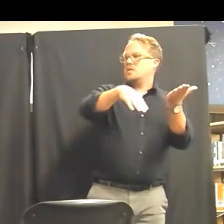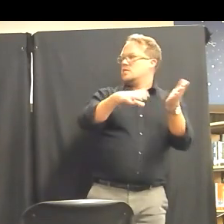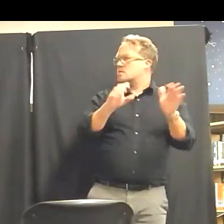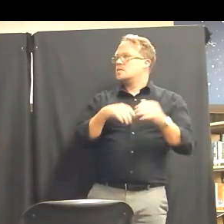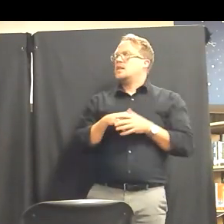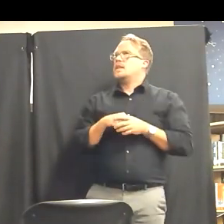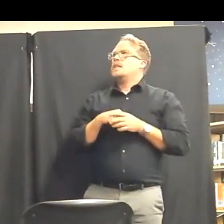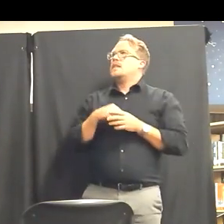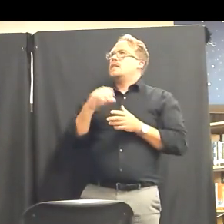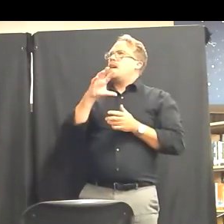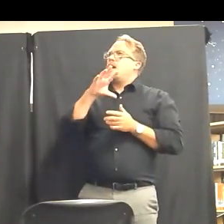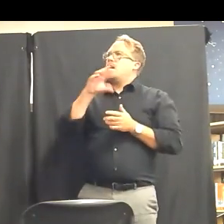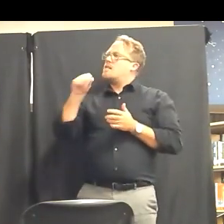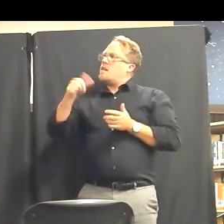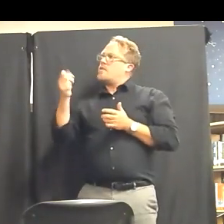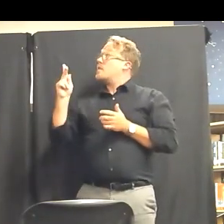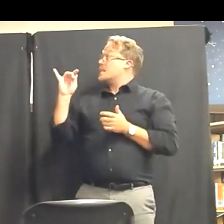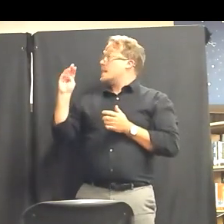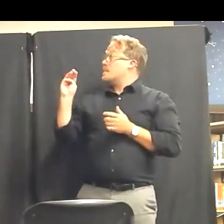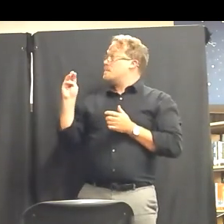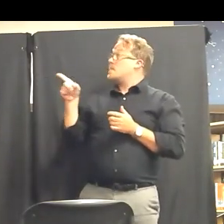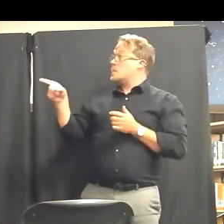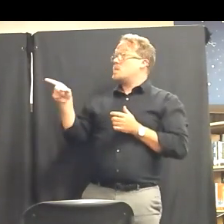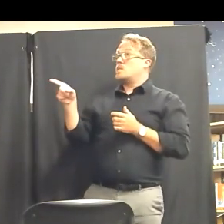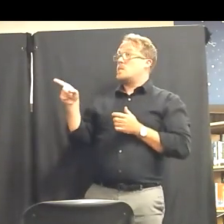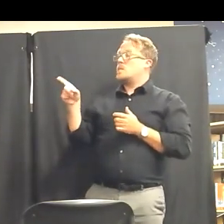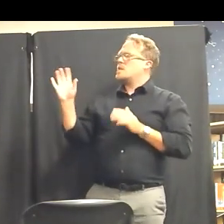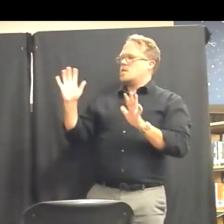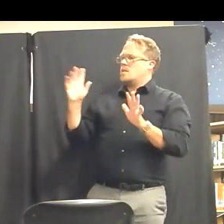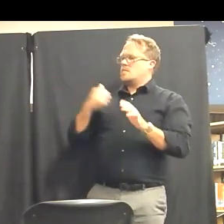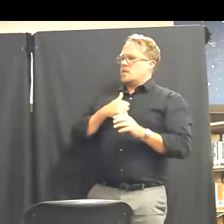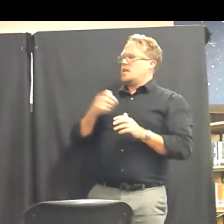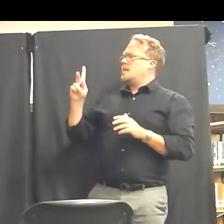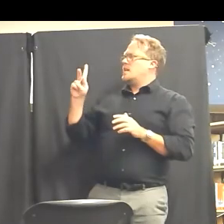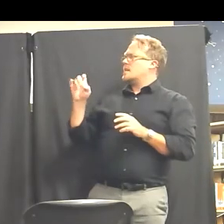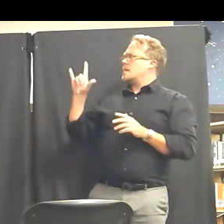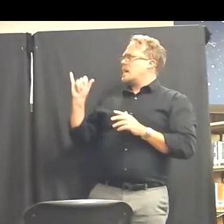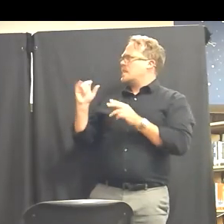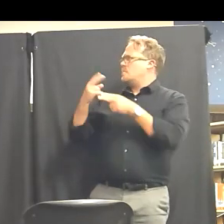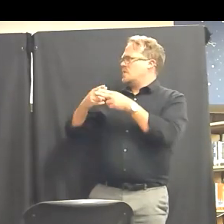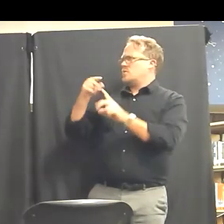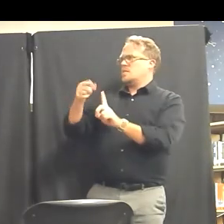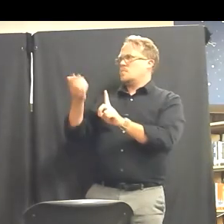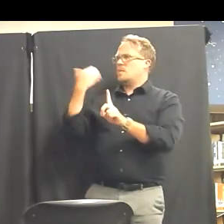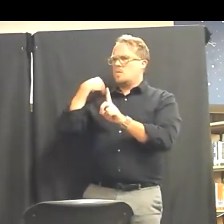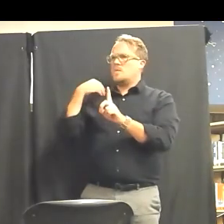then Kim had said this, or Kelly had said this earlier,